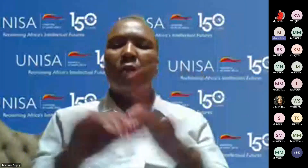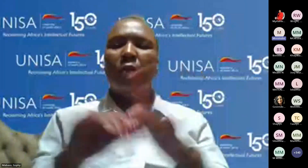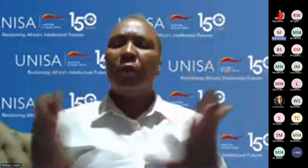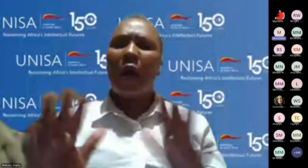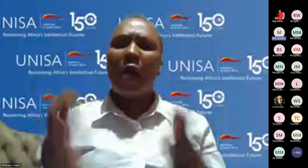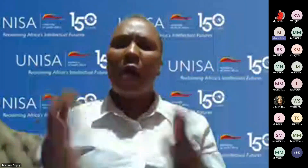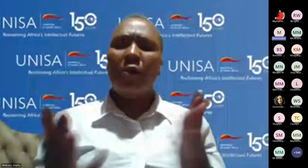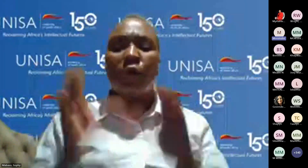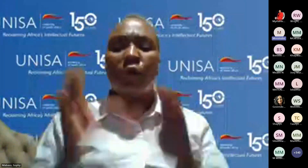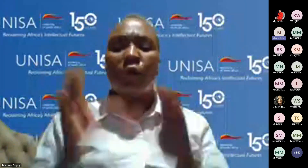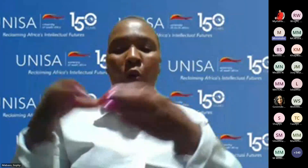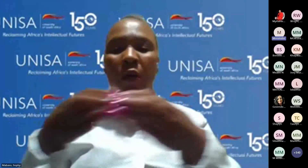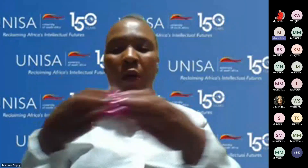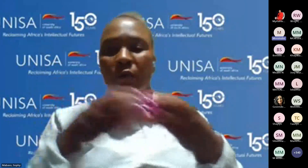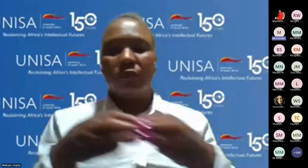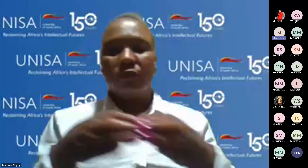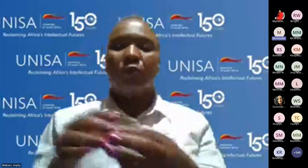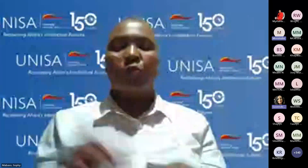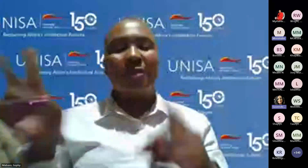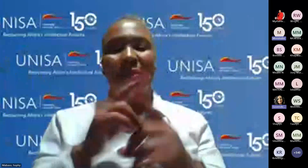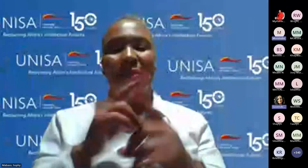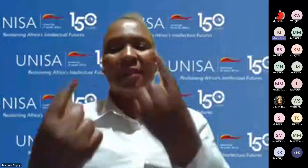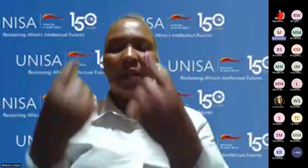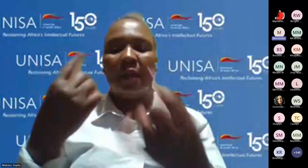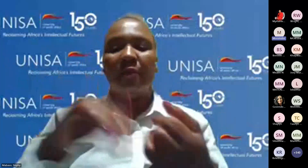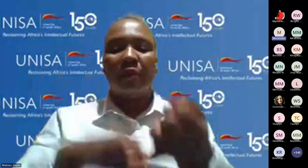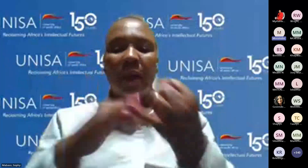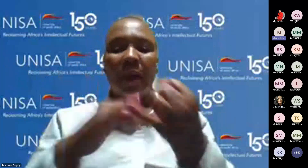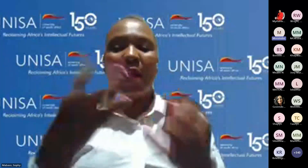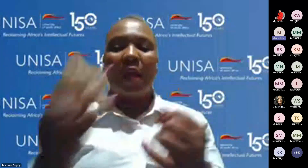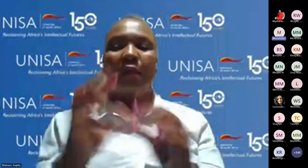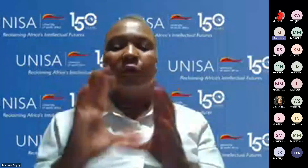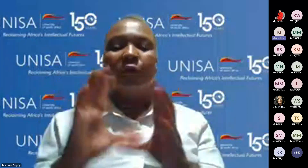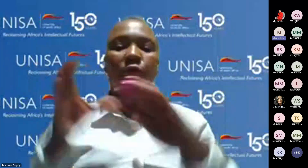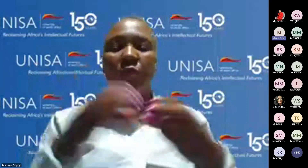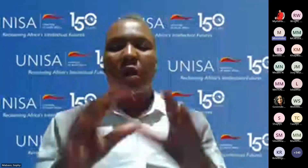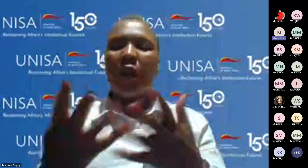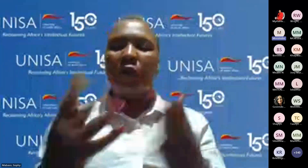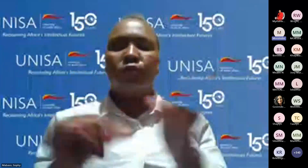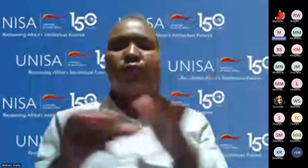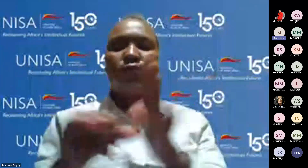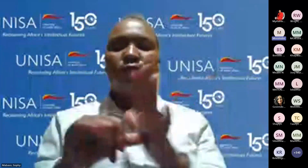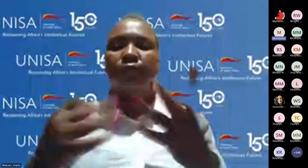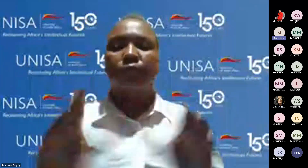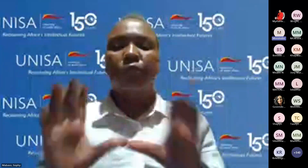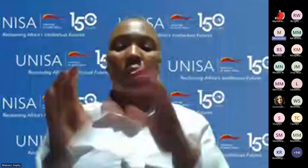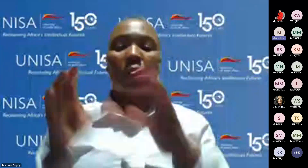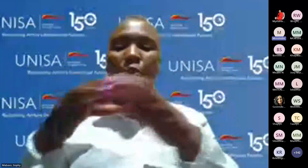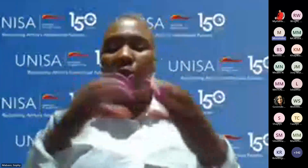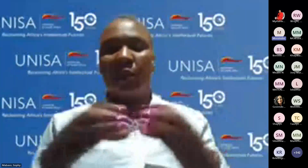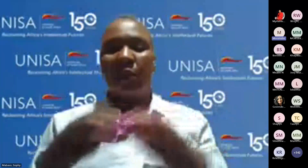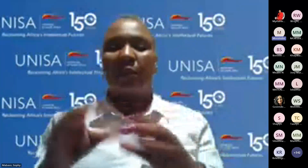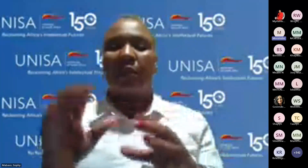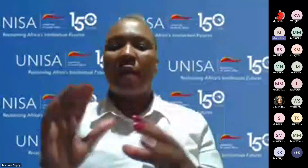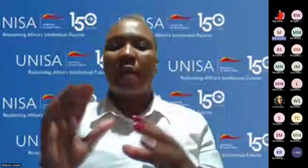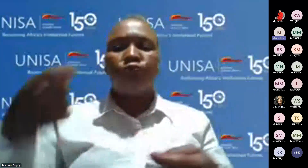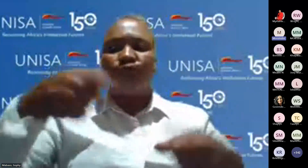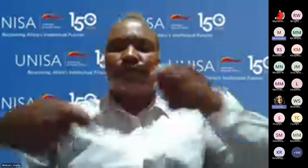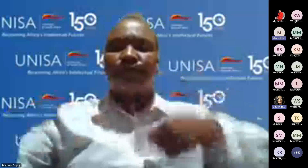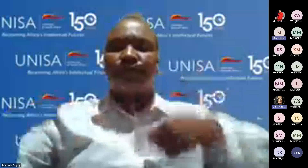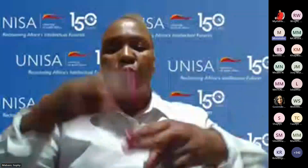forums? Because I saw each and every module has forums. How important is forums and how are they contributing to